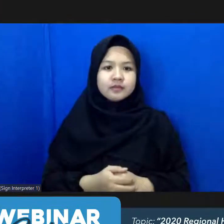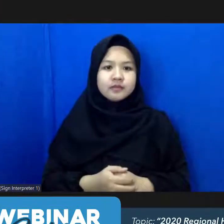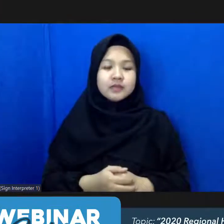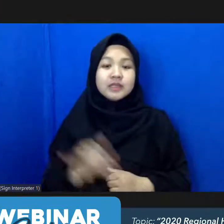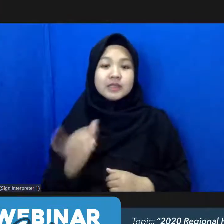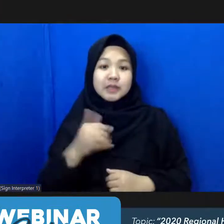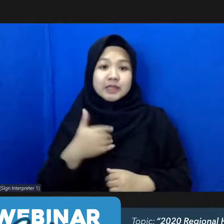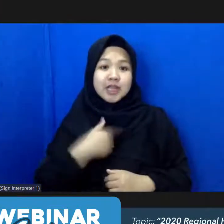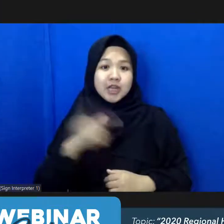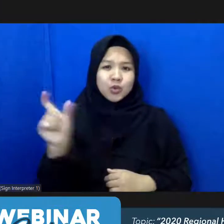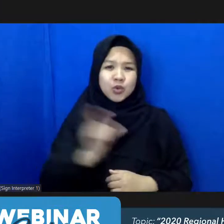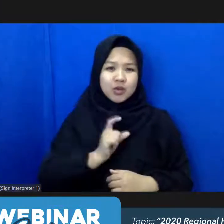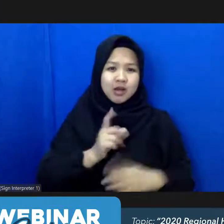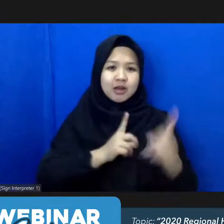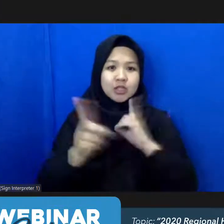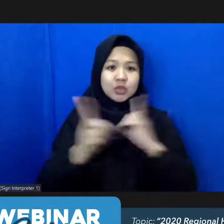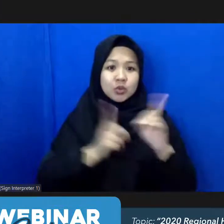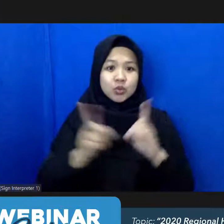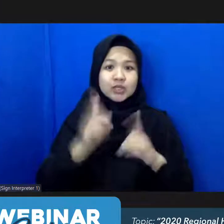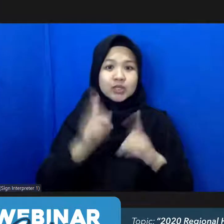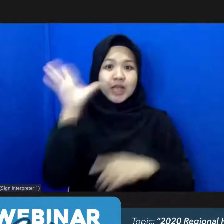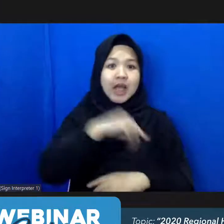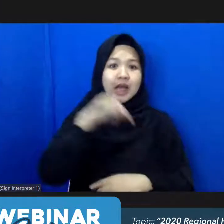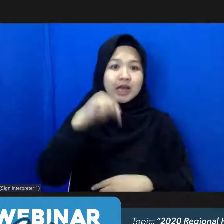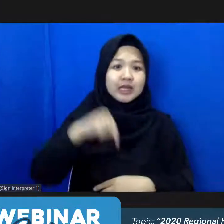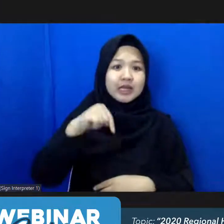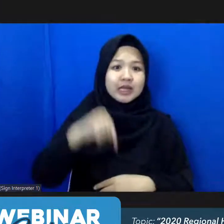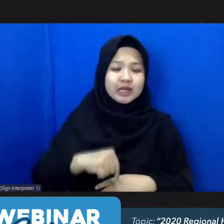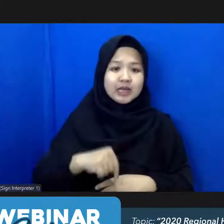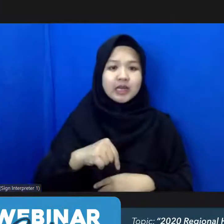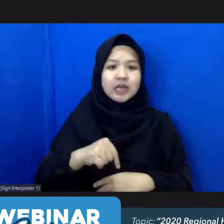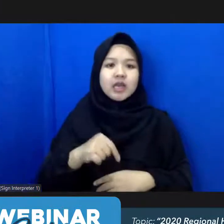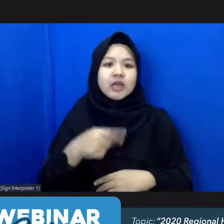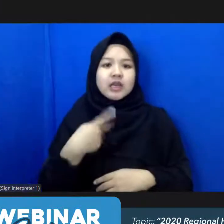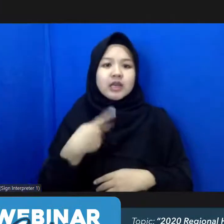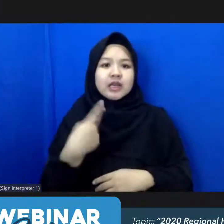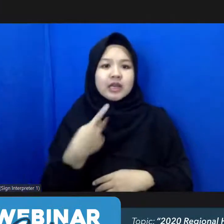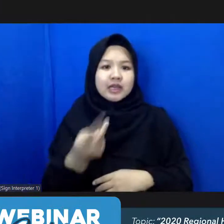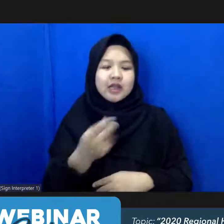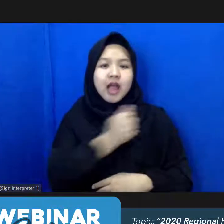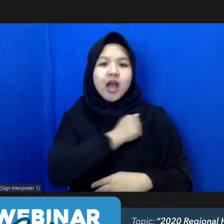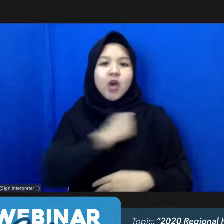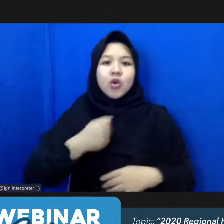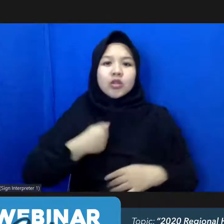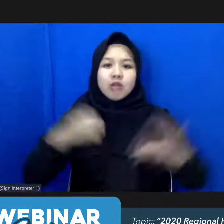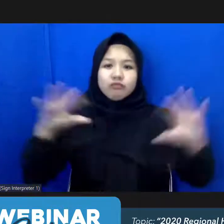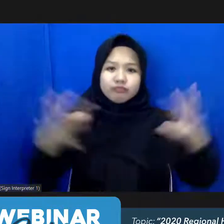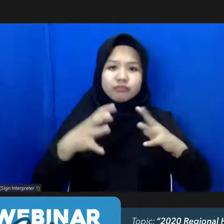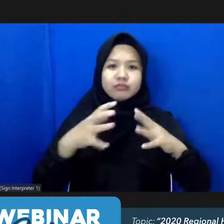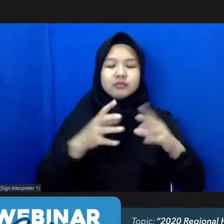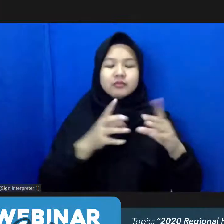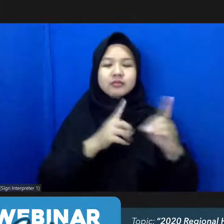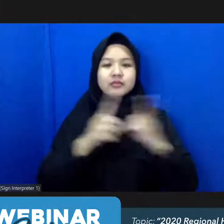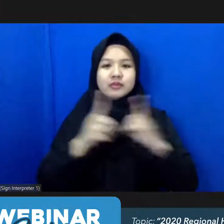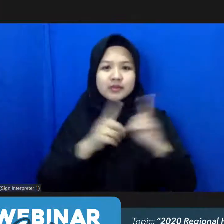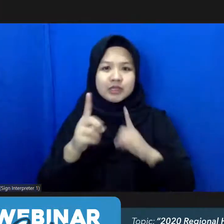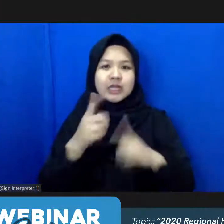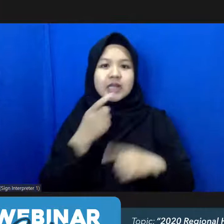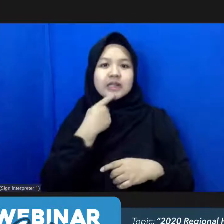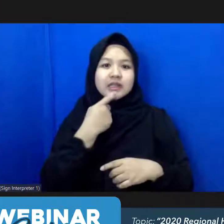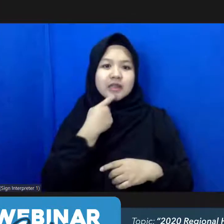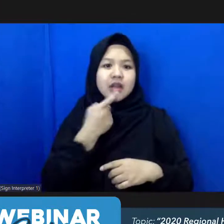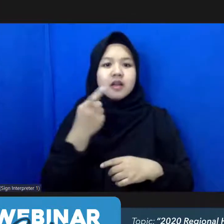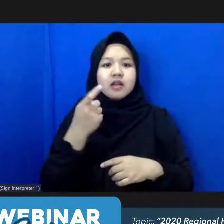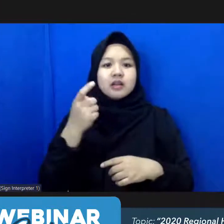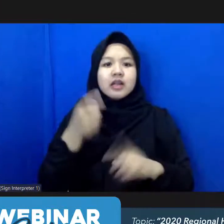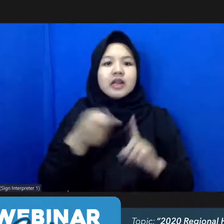this discussion and this webinar today is part of a broader discussion we're having as the Regional Humanitarian Partnerships event.